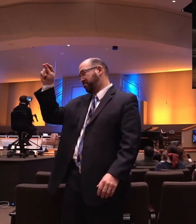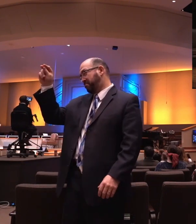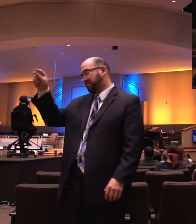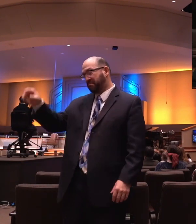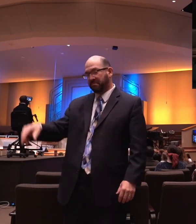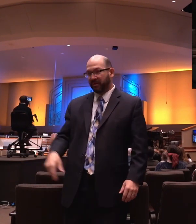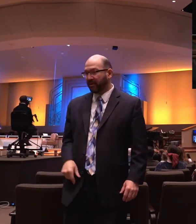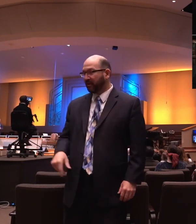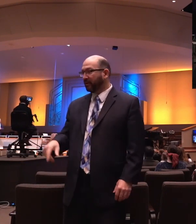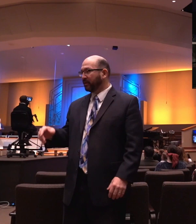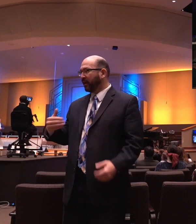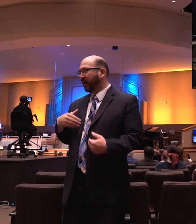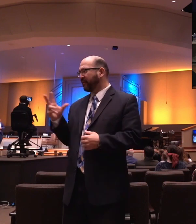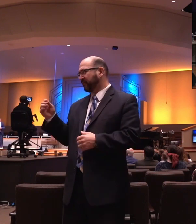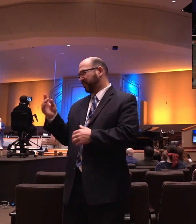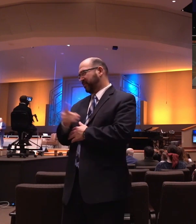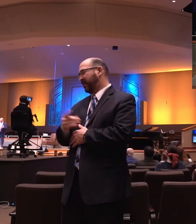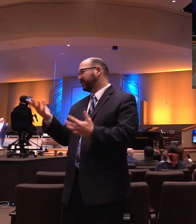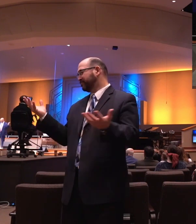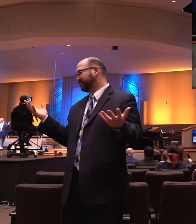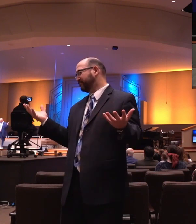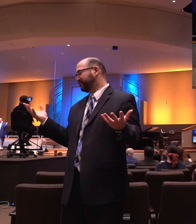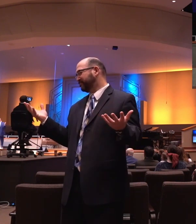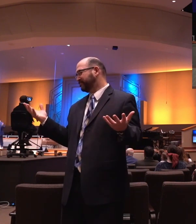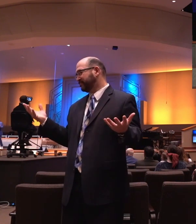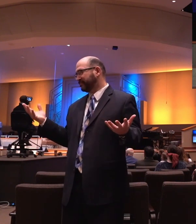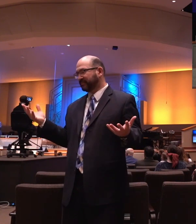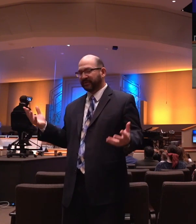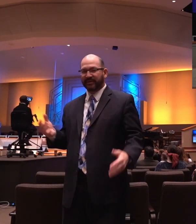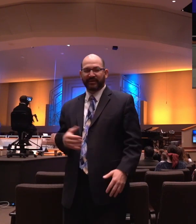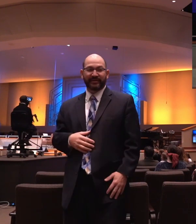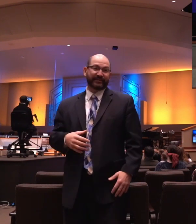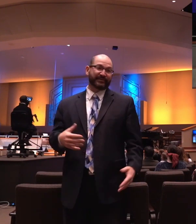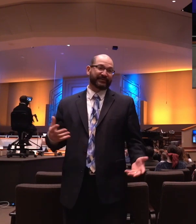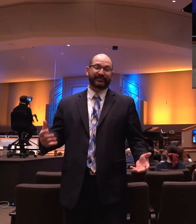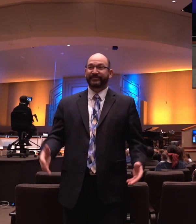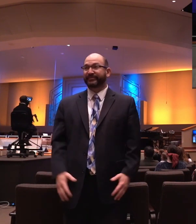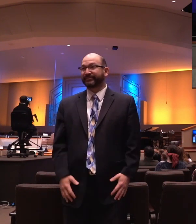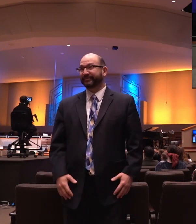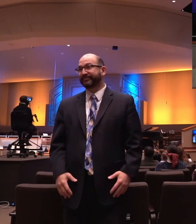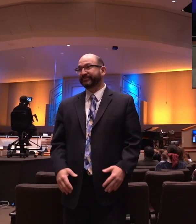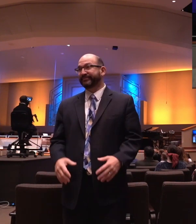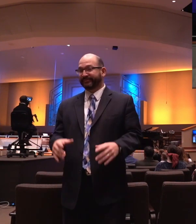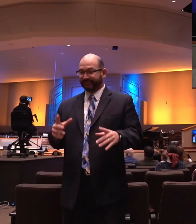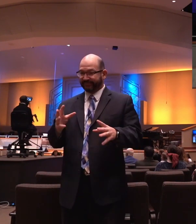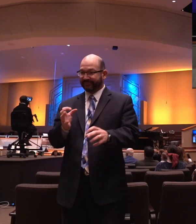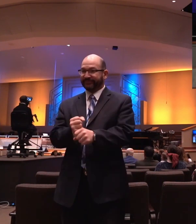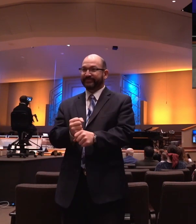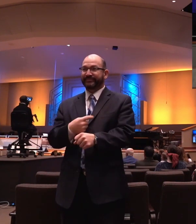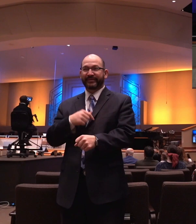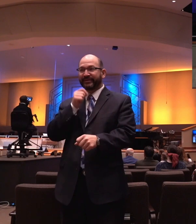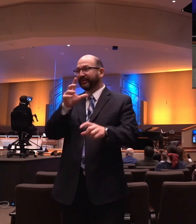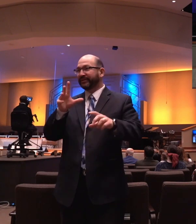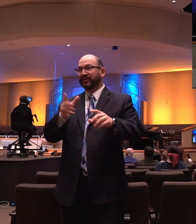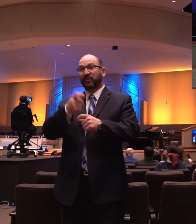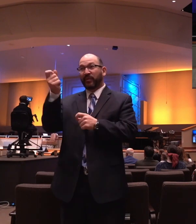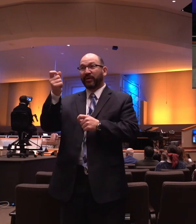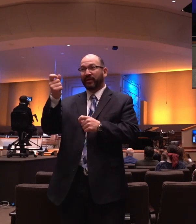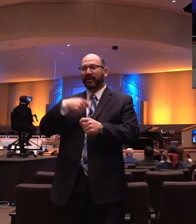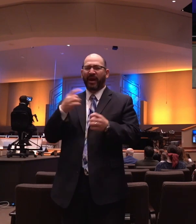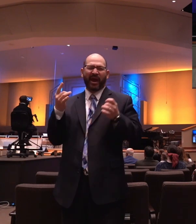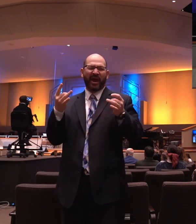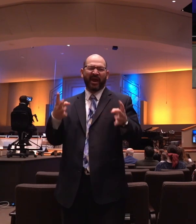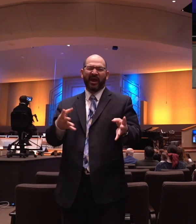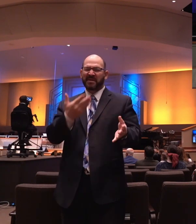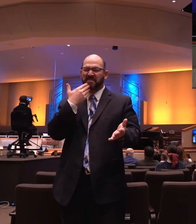He said, but you have 30 days in case you find it. Well, you figured it out by now. Long story short, I didn't get it. Let me testify. I hate